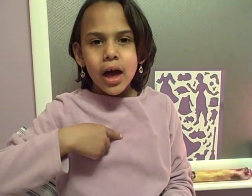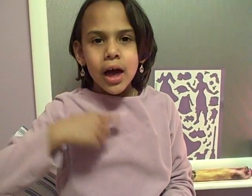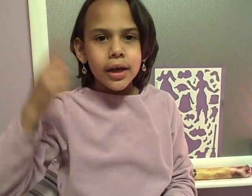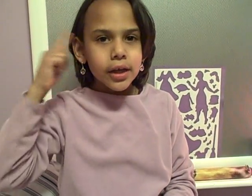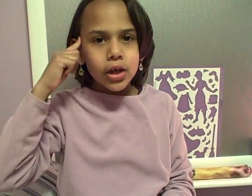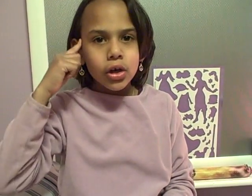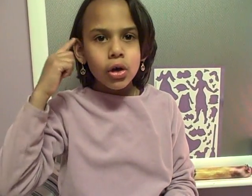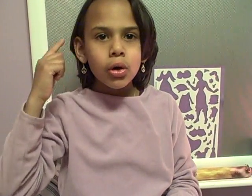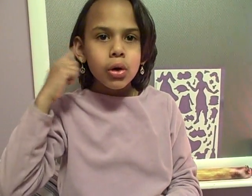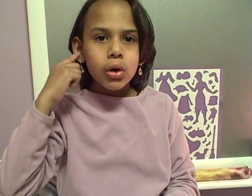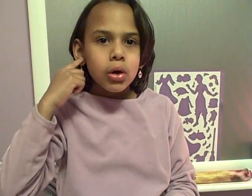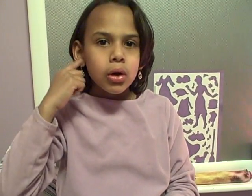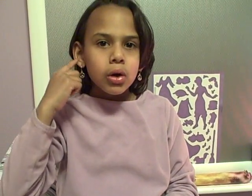I hear